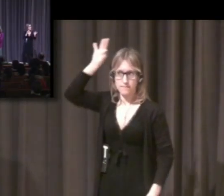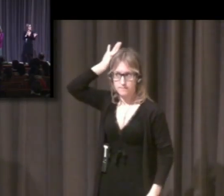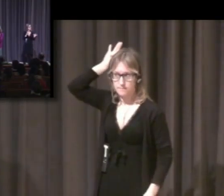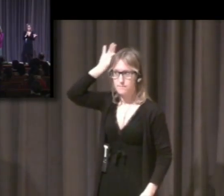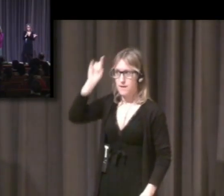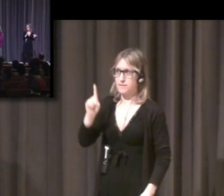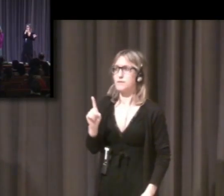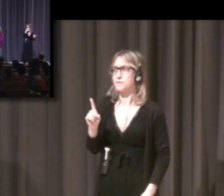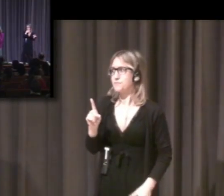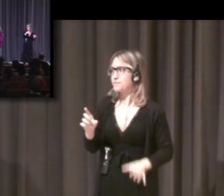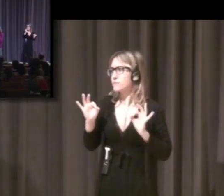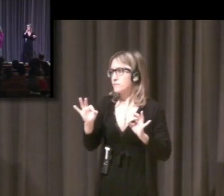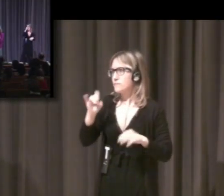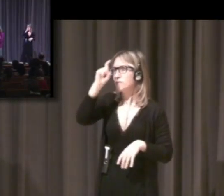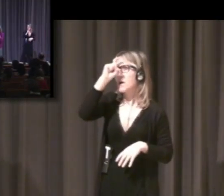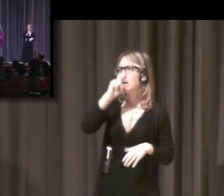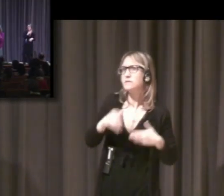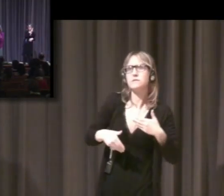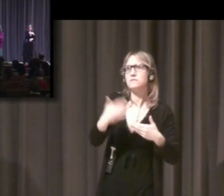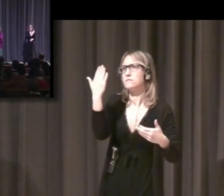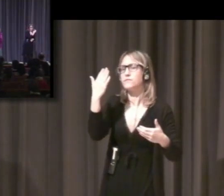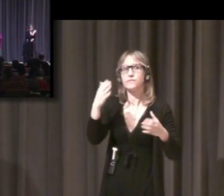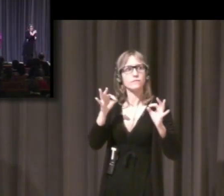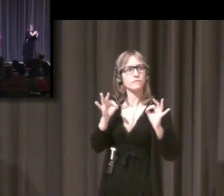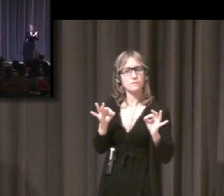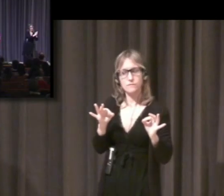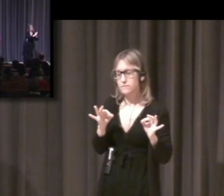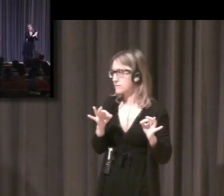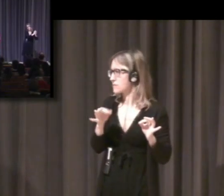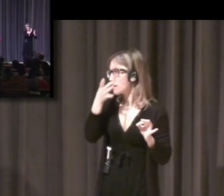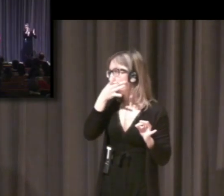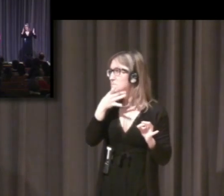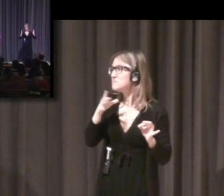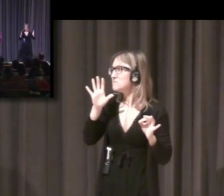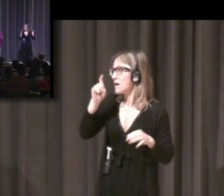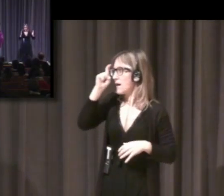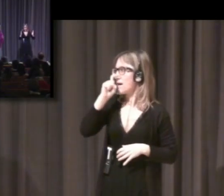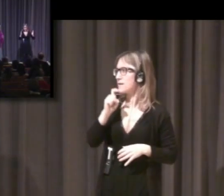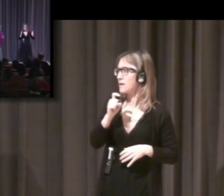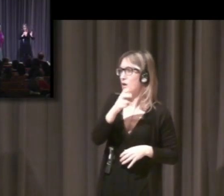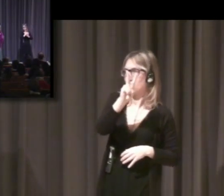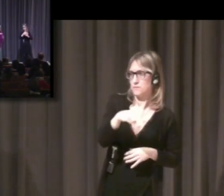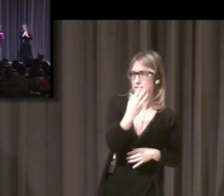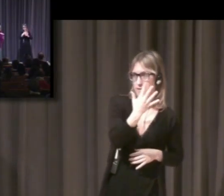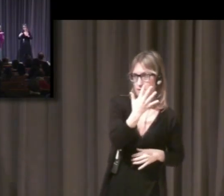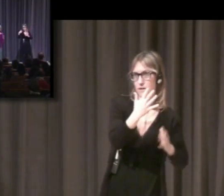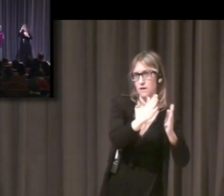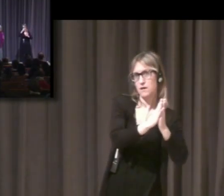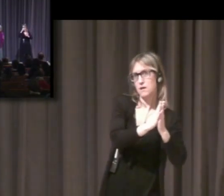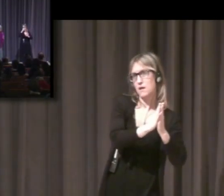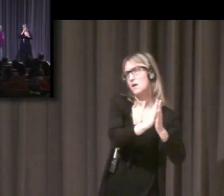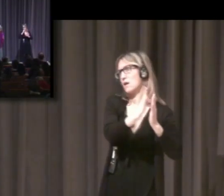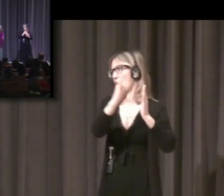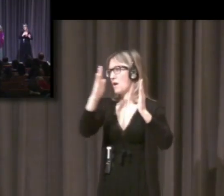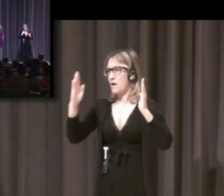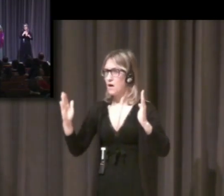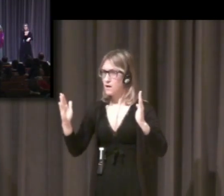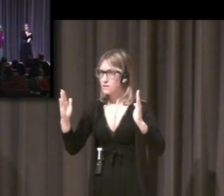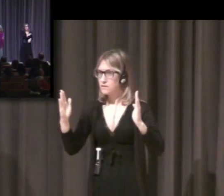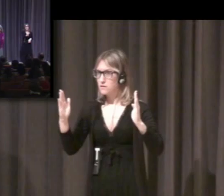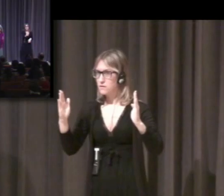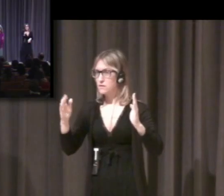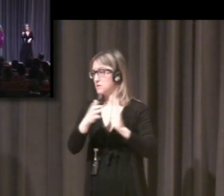I think it was 2005 and following, okay? So they were recent people who had gotten